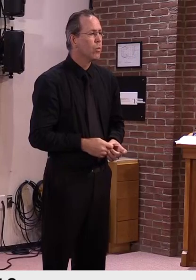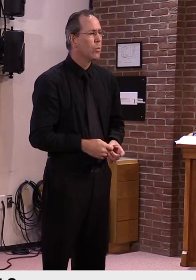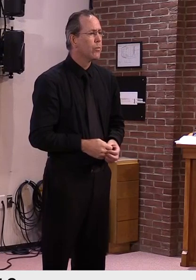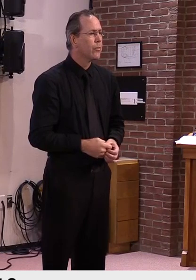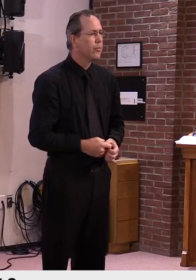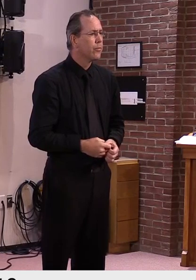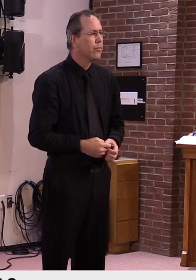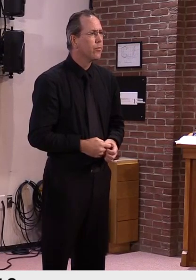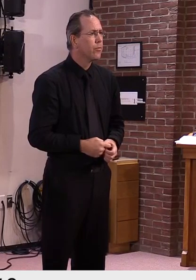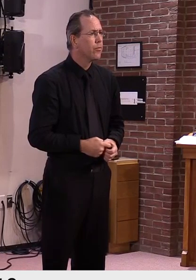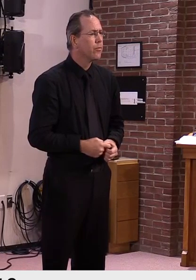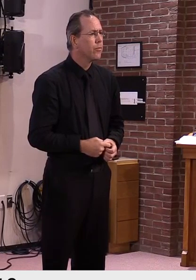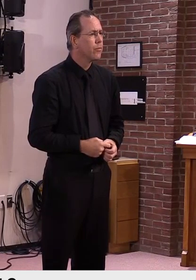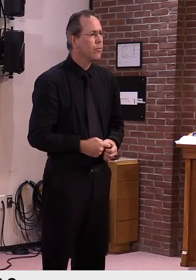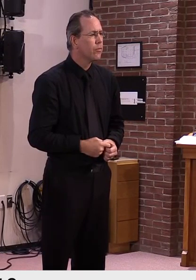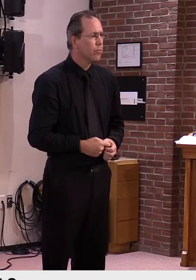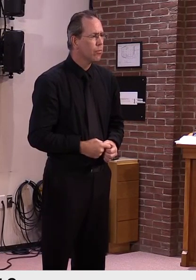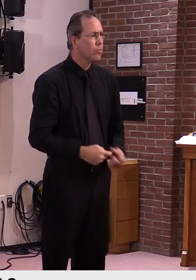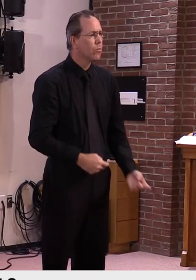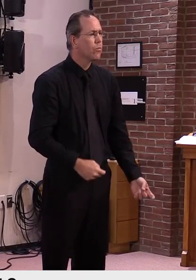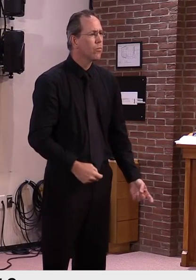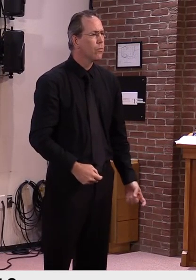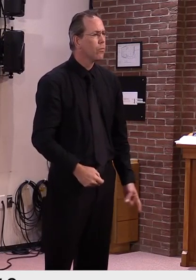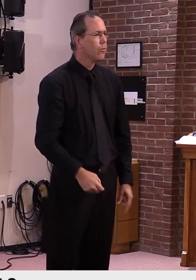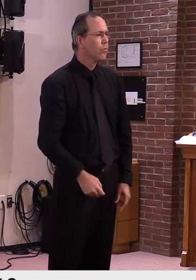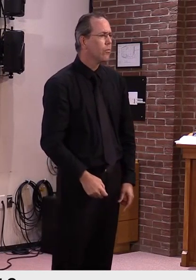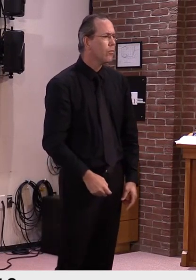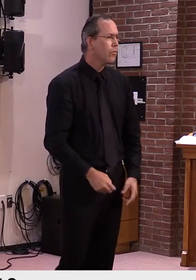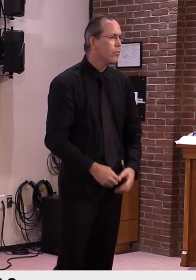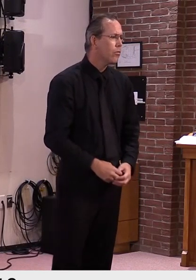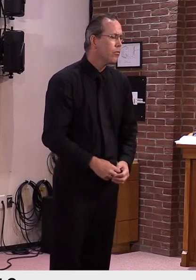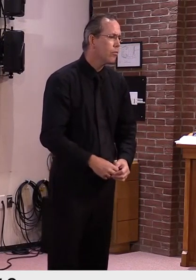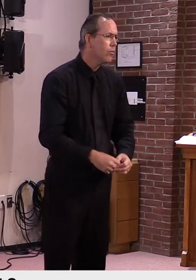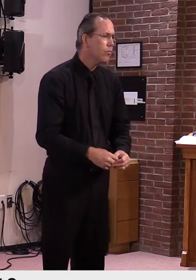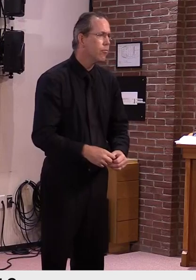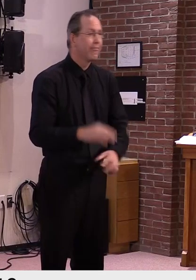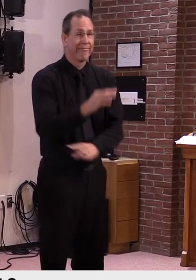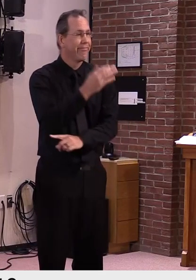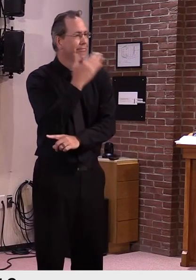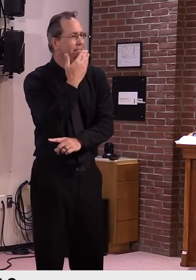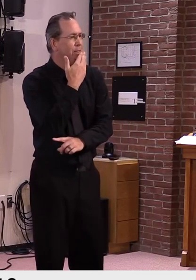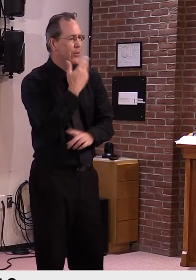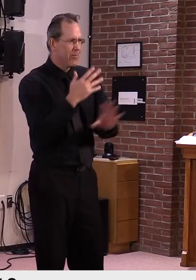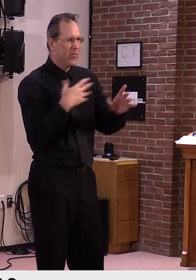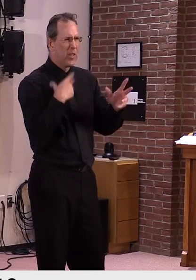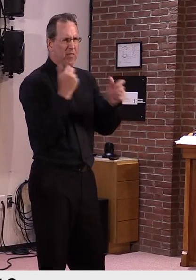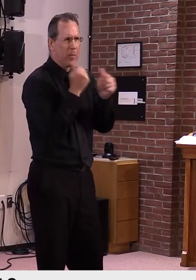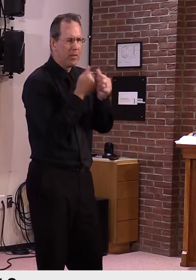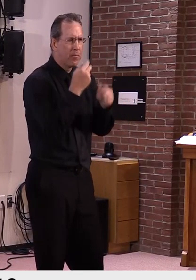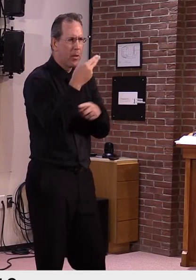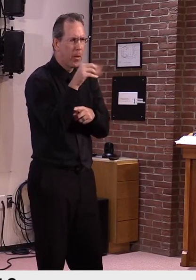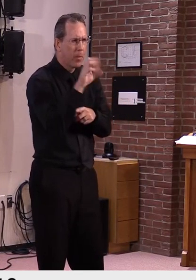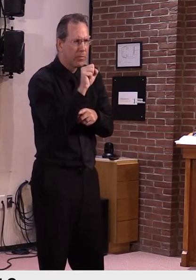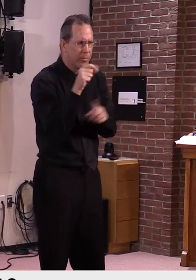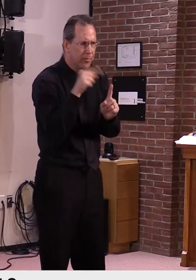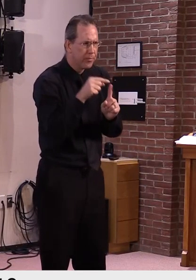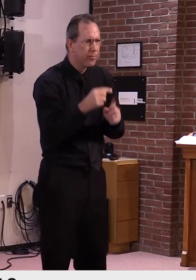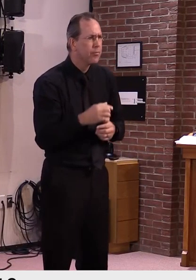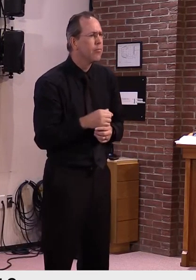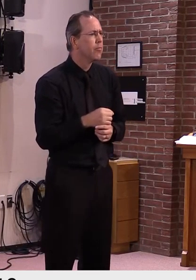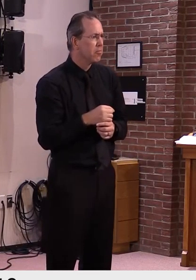Thanks, Avery. Just reporting as of this morning, We are proud to report there